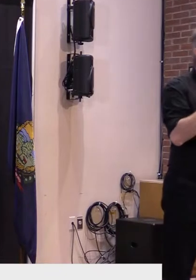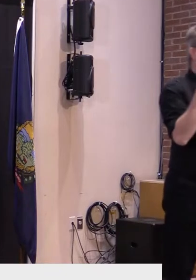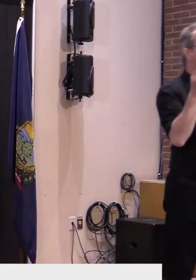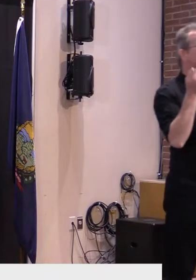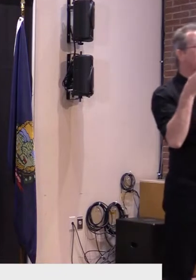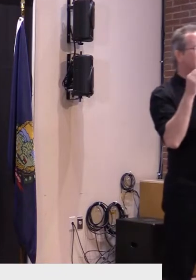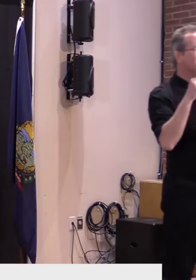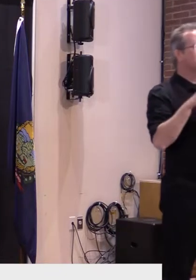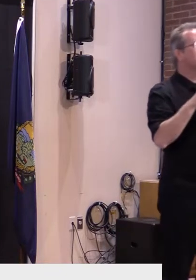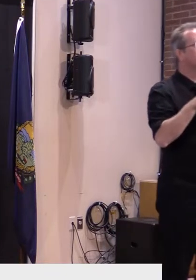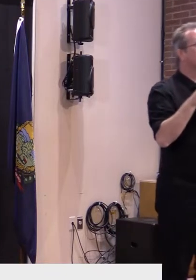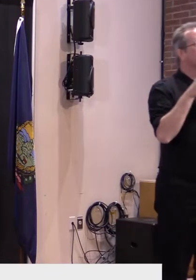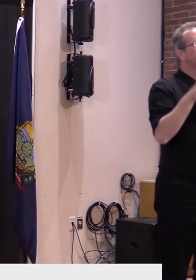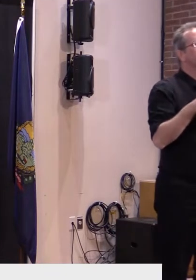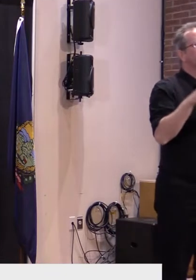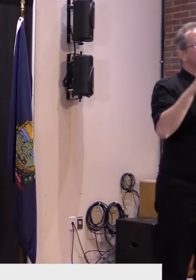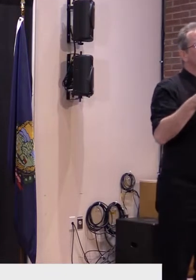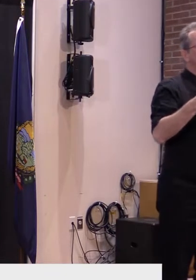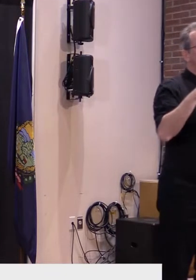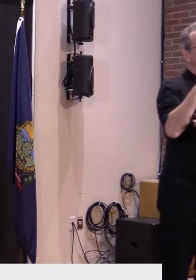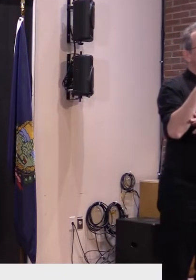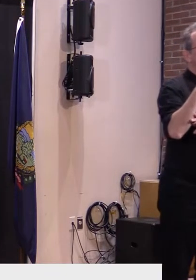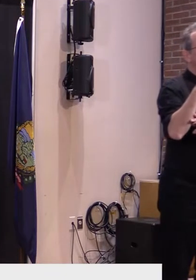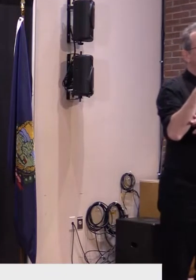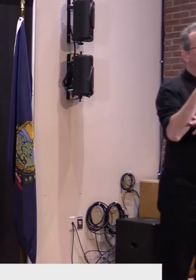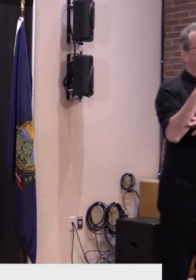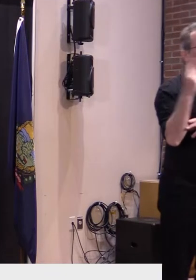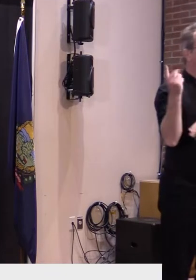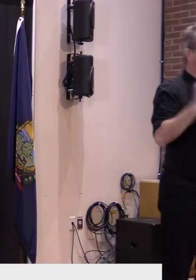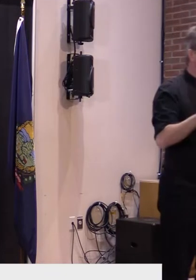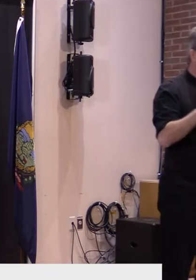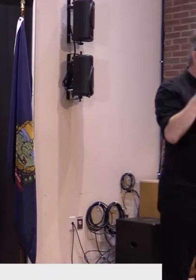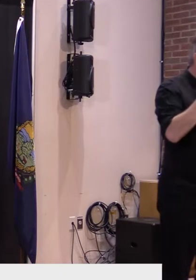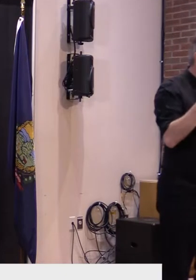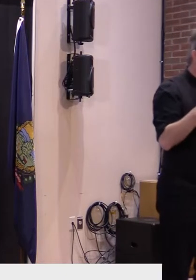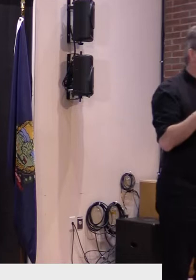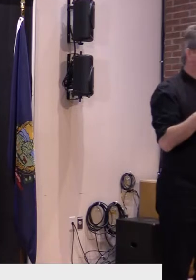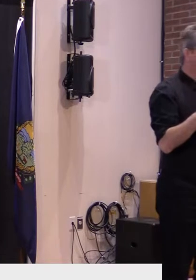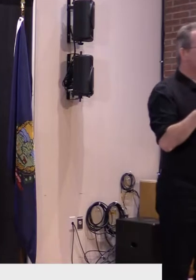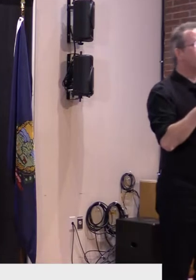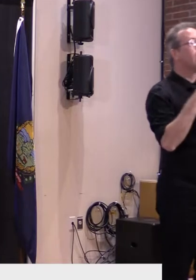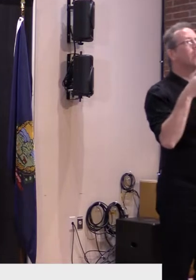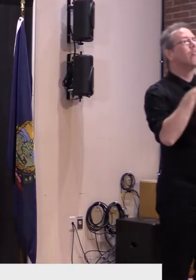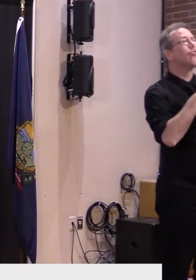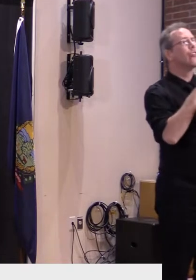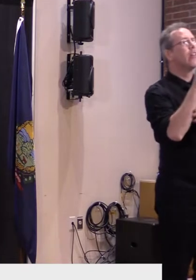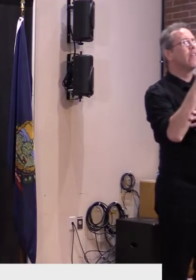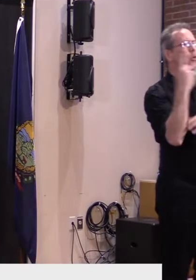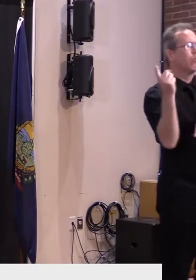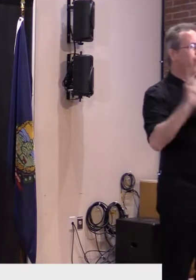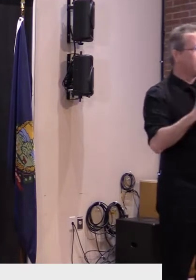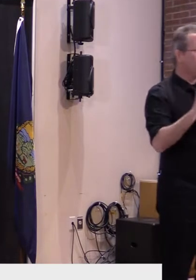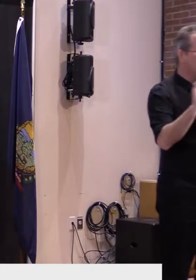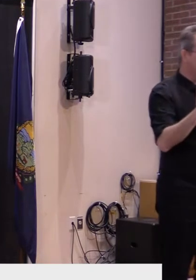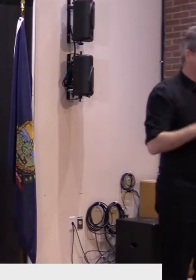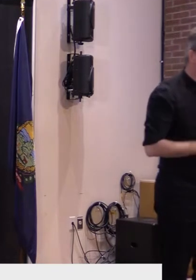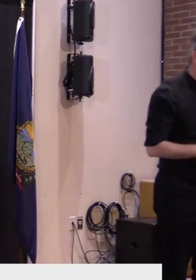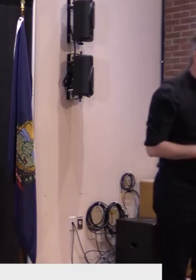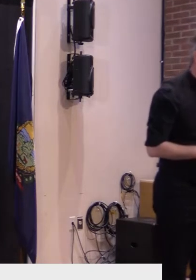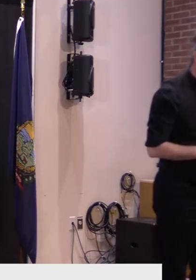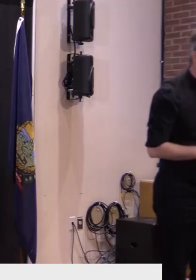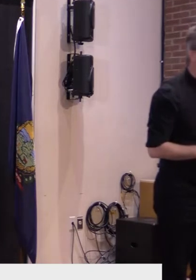our guest, David Coates, as well as an update from Dr. Levine. I want to start with my